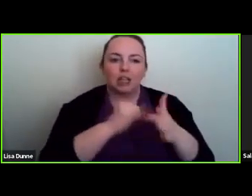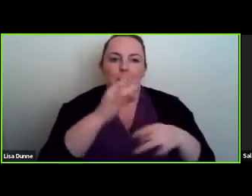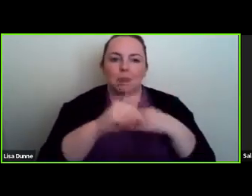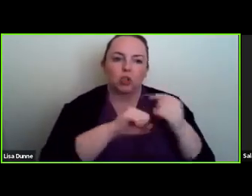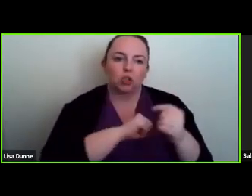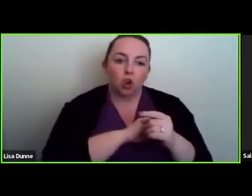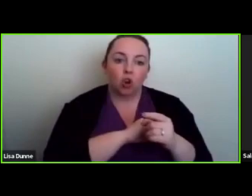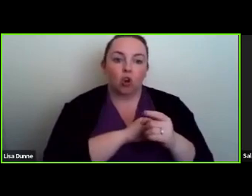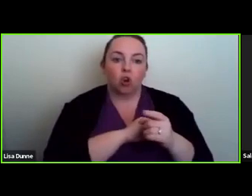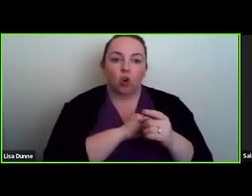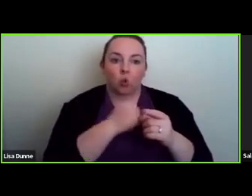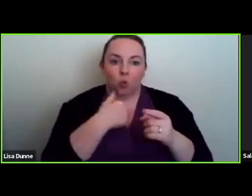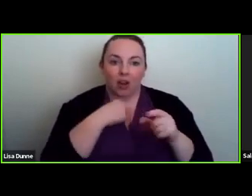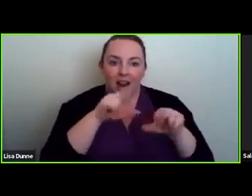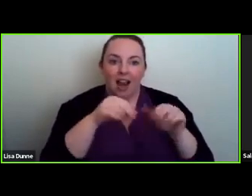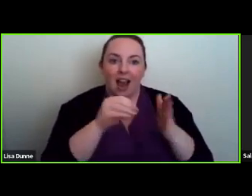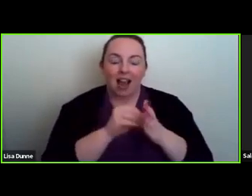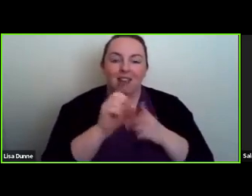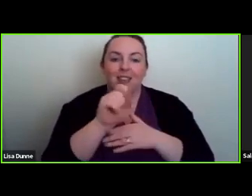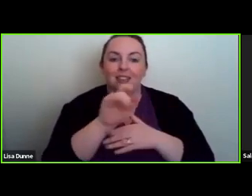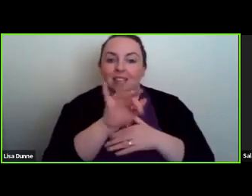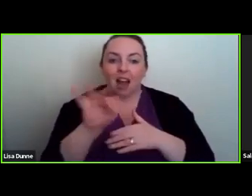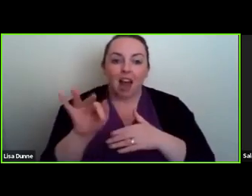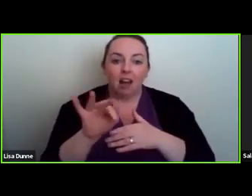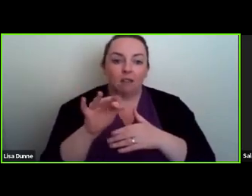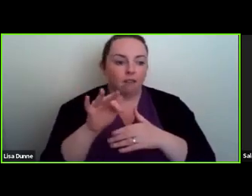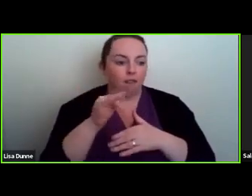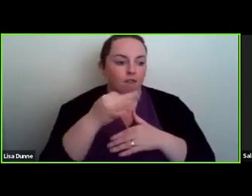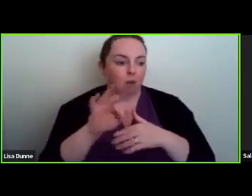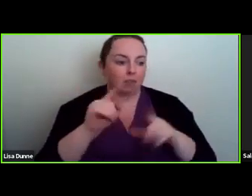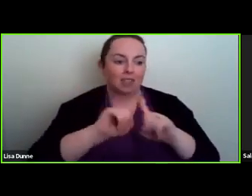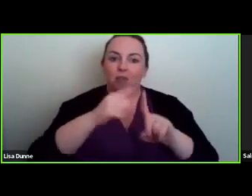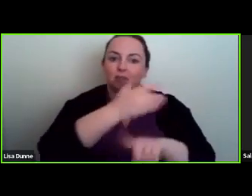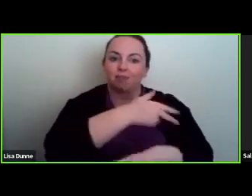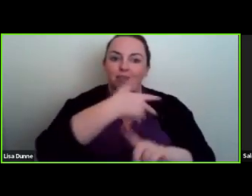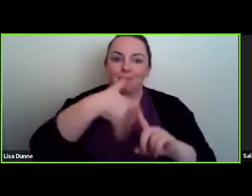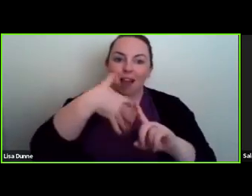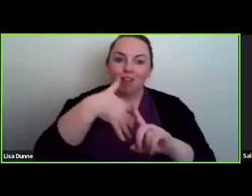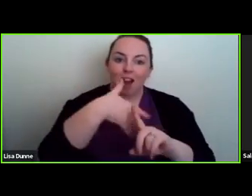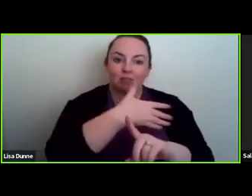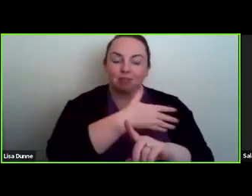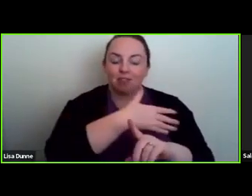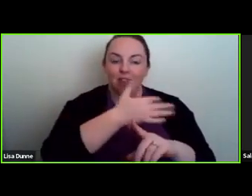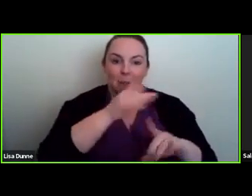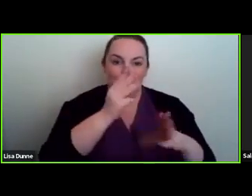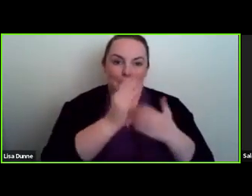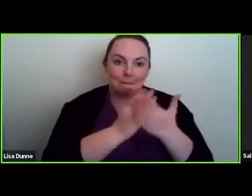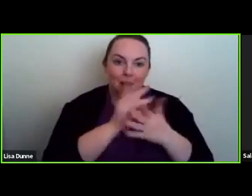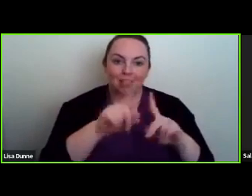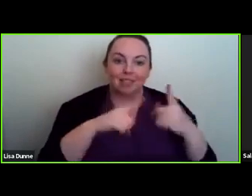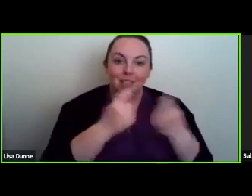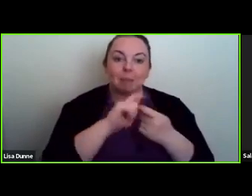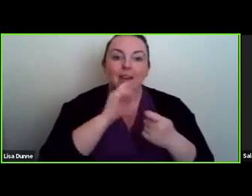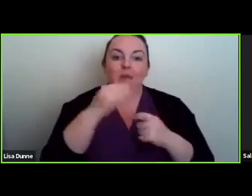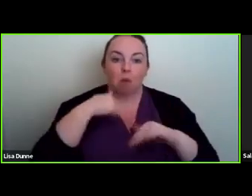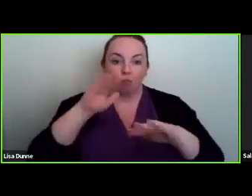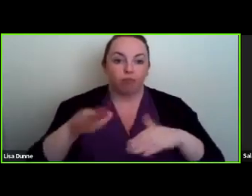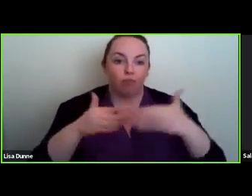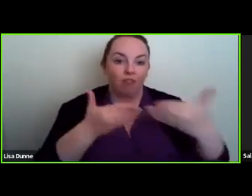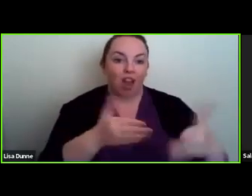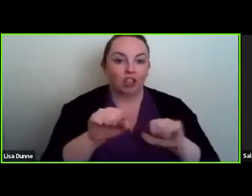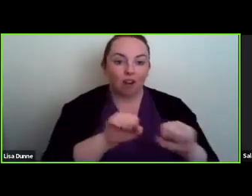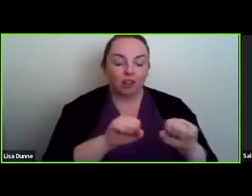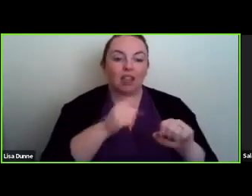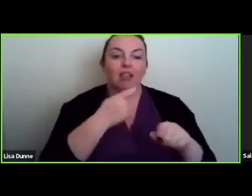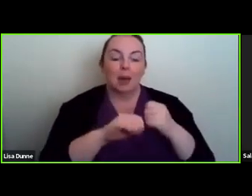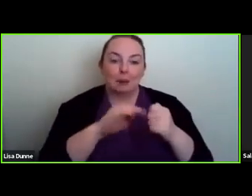also we have staff from different backgrounds who are part of our team, so that if we are providing services, members